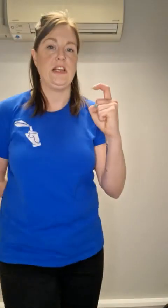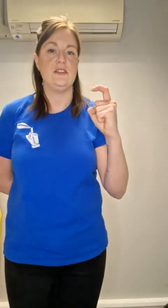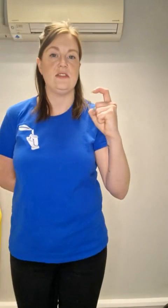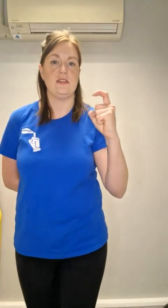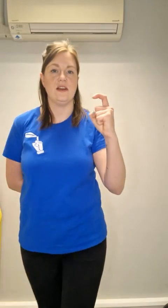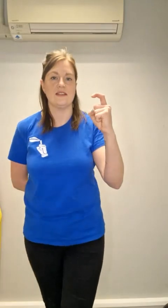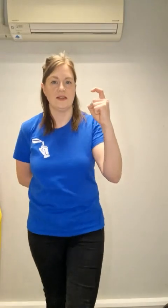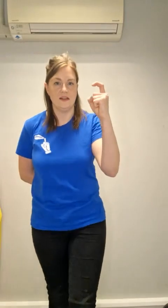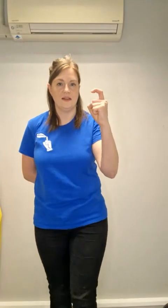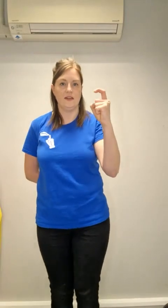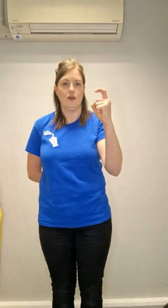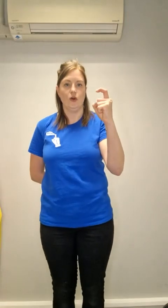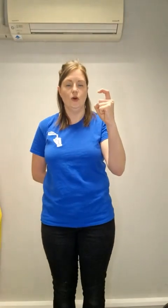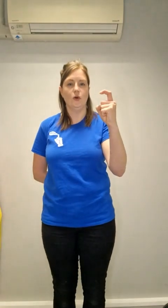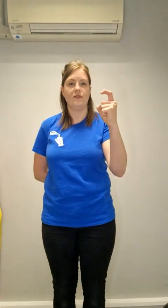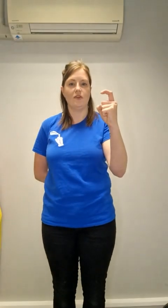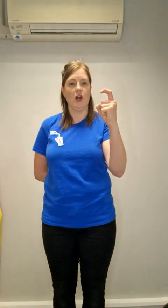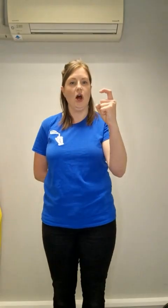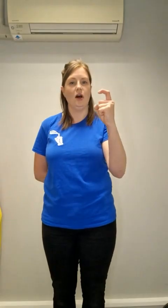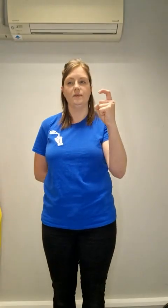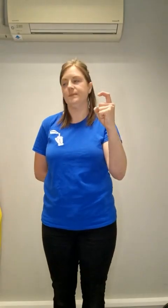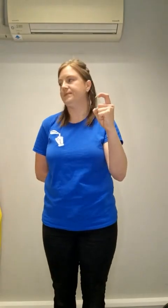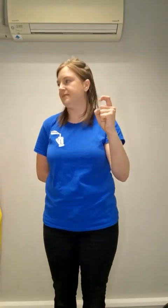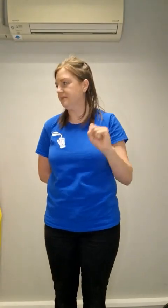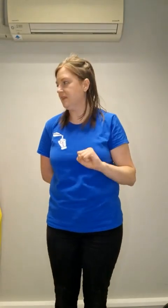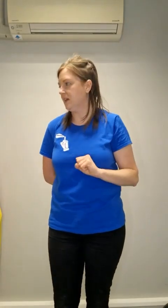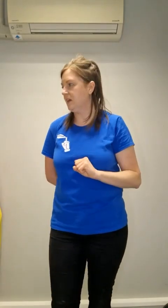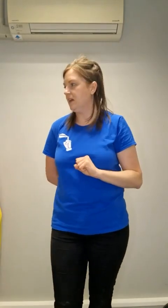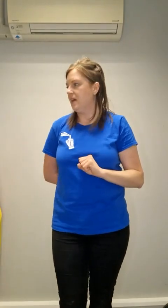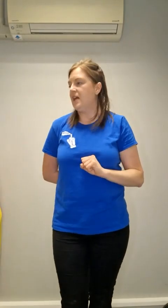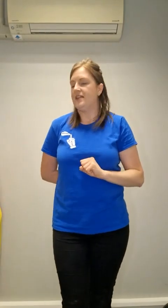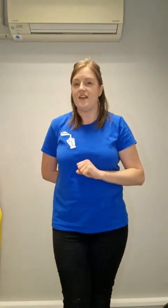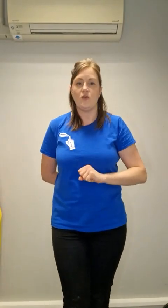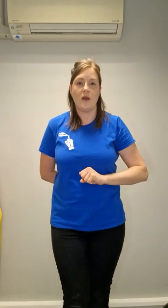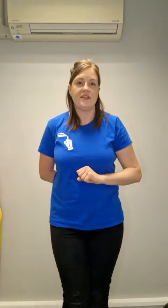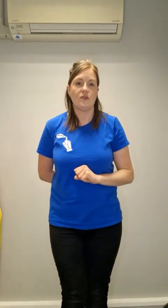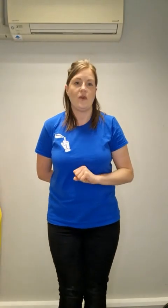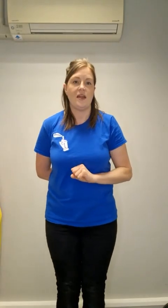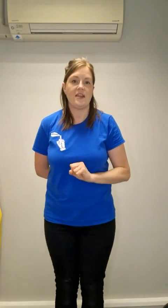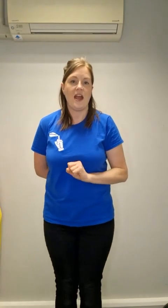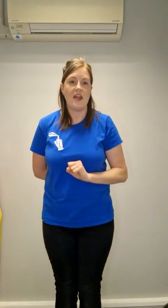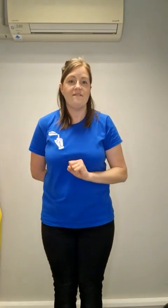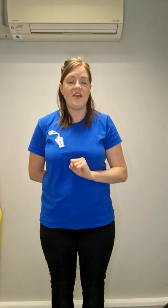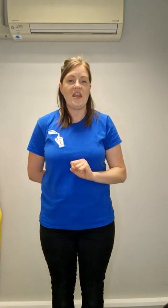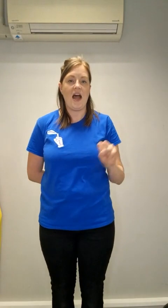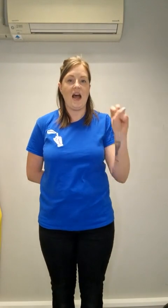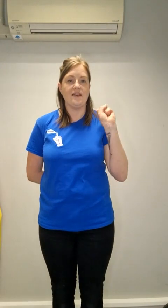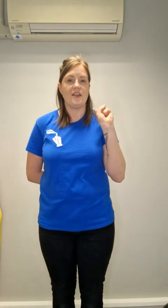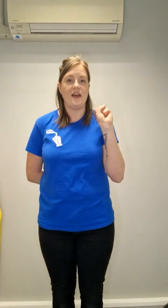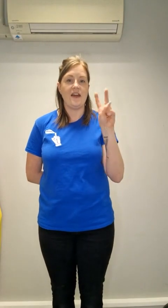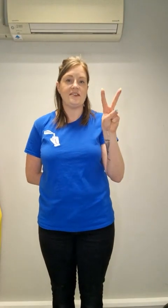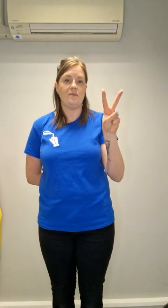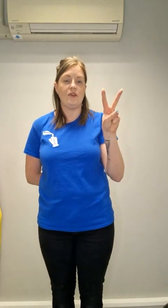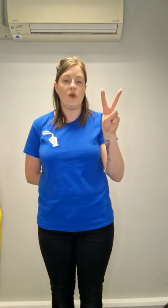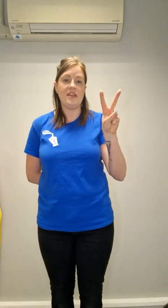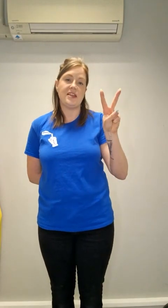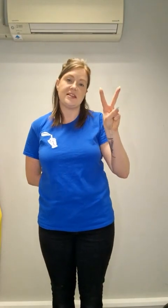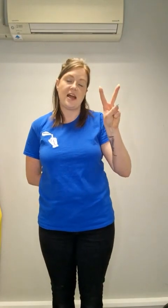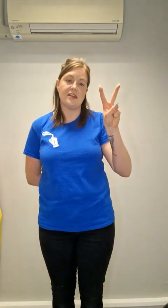Just nice hook for an R. Then you're going to create a V hand, and that's simply your index and your